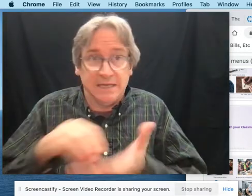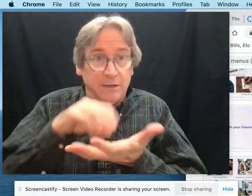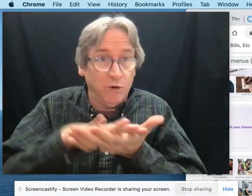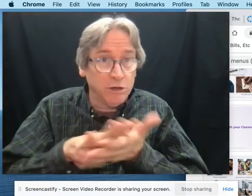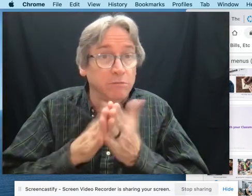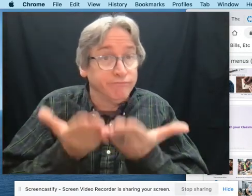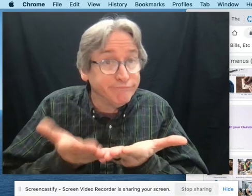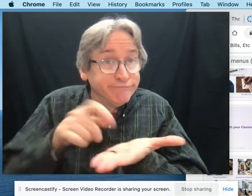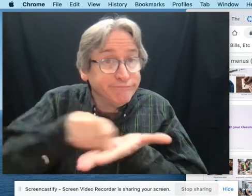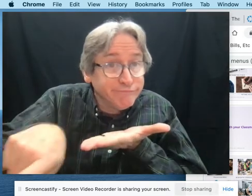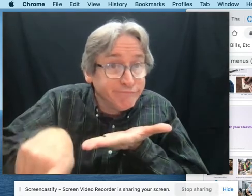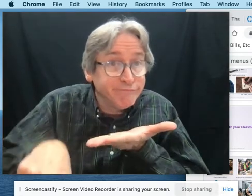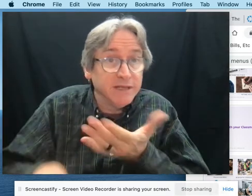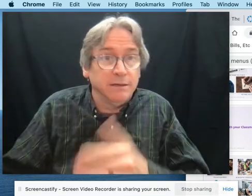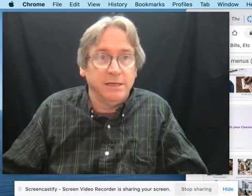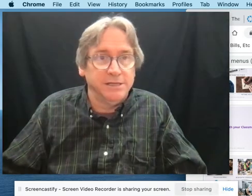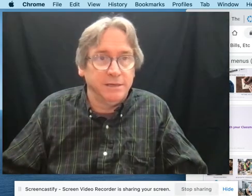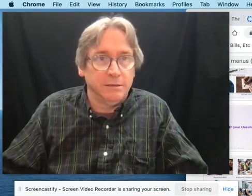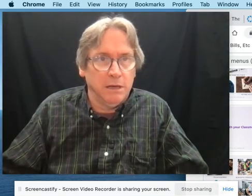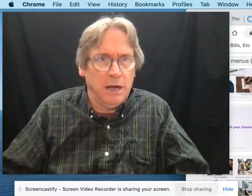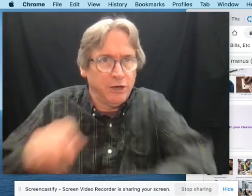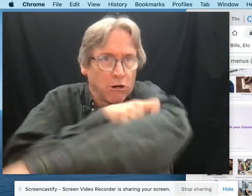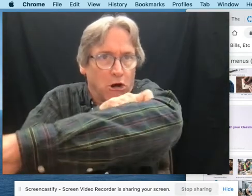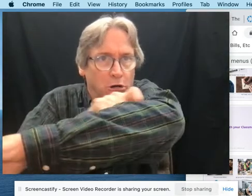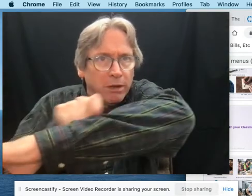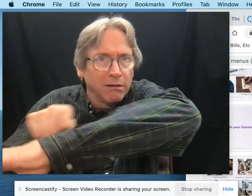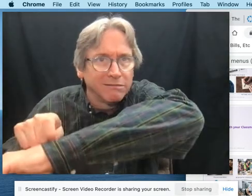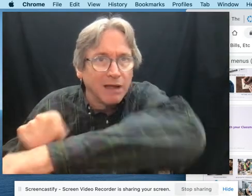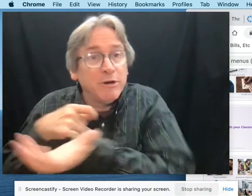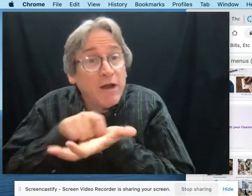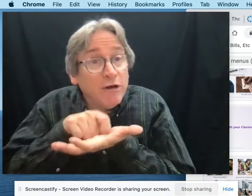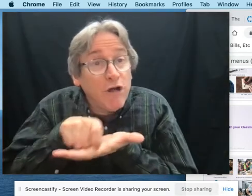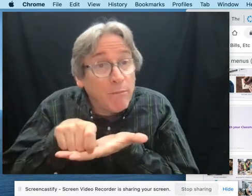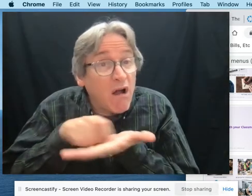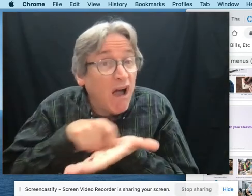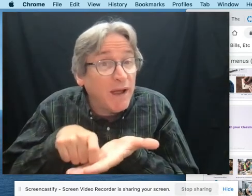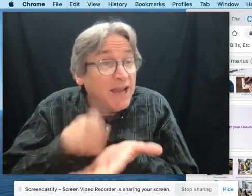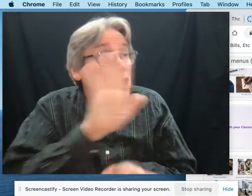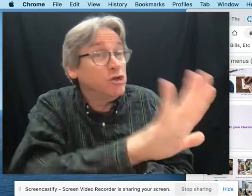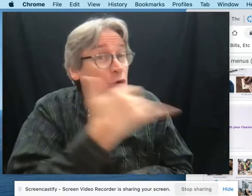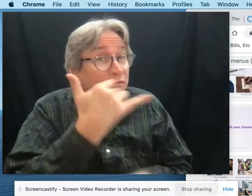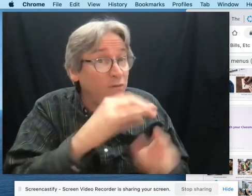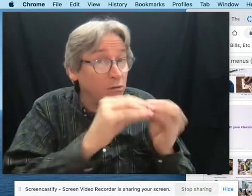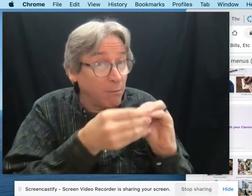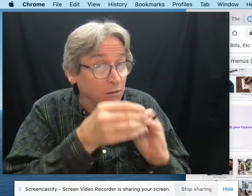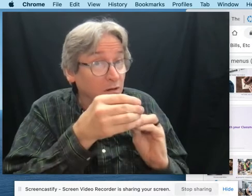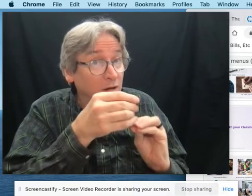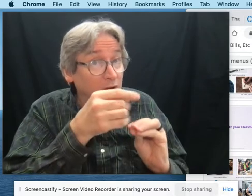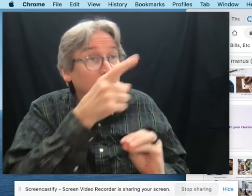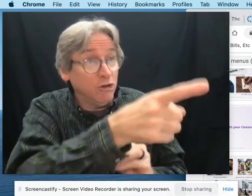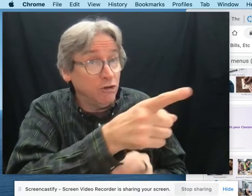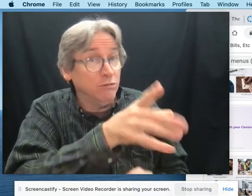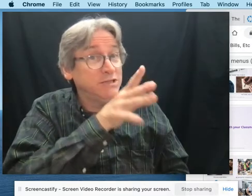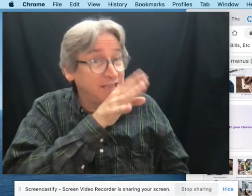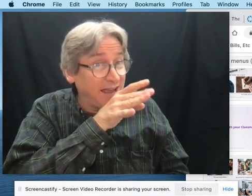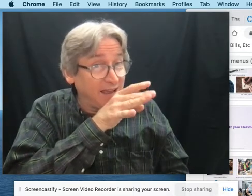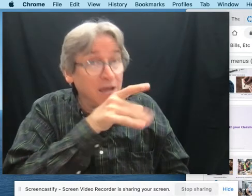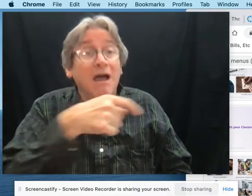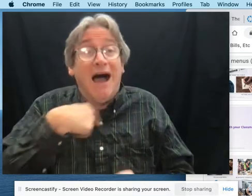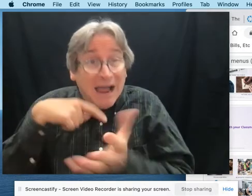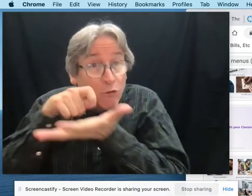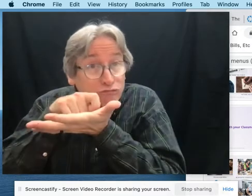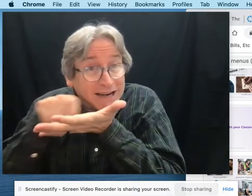Is it in the book? Is it on your arm? I'm going to write your number on my hand. So your phone number, you